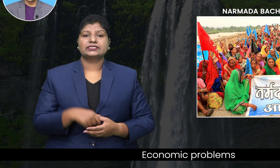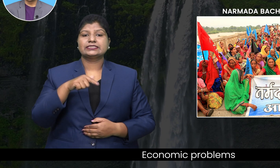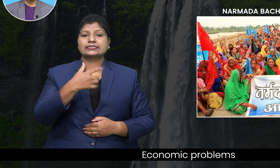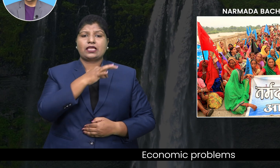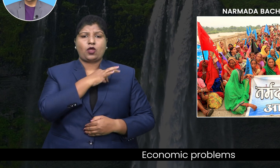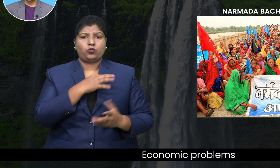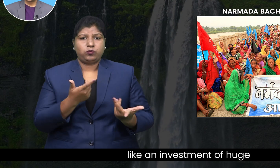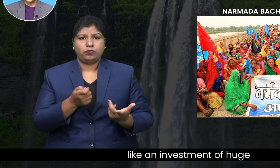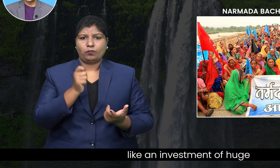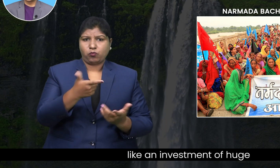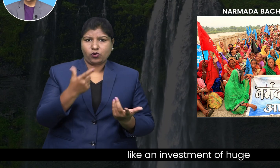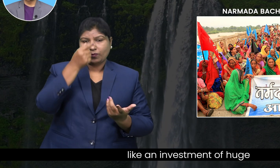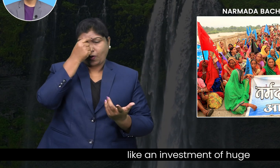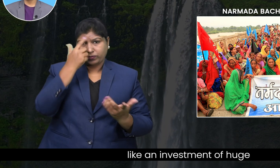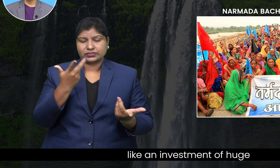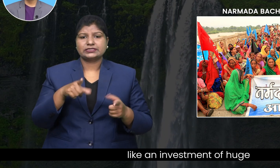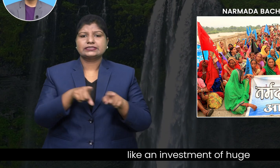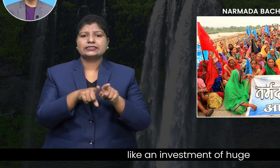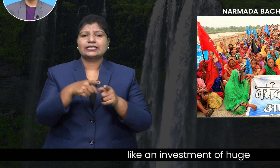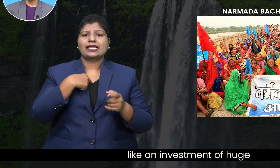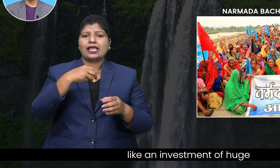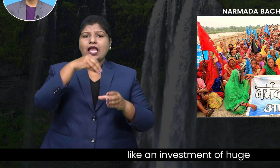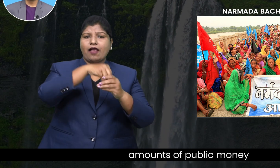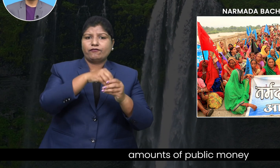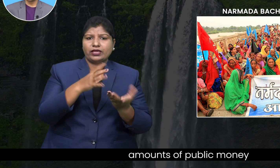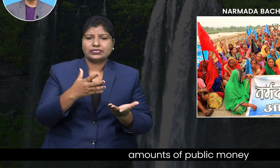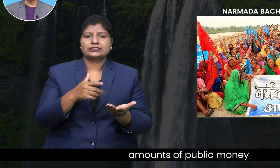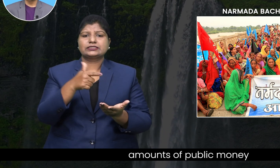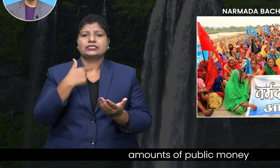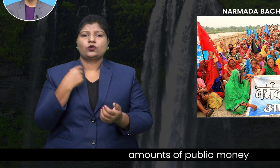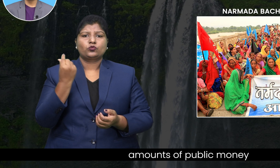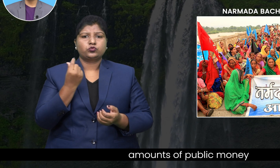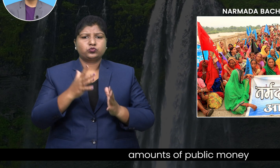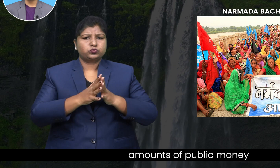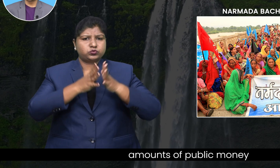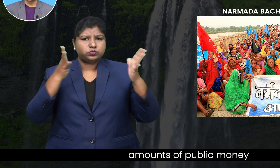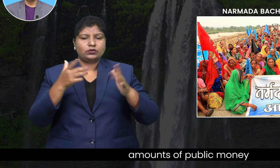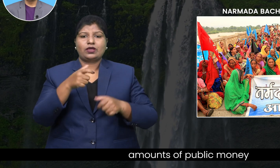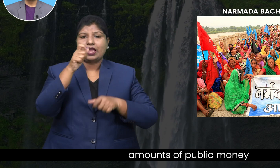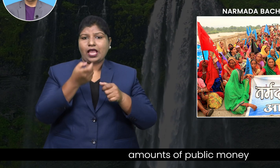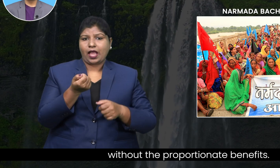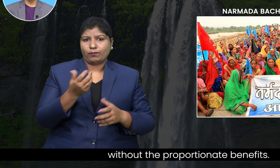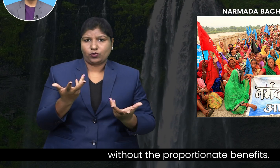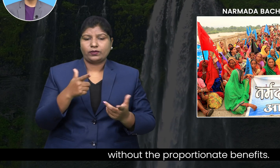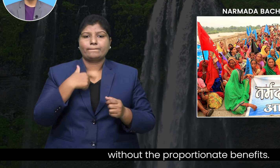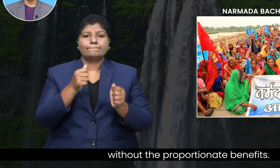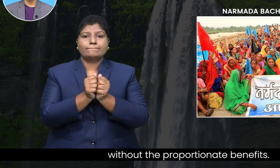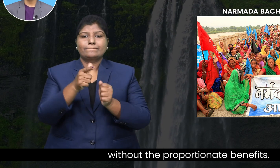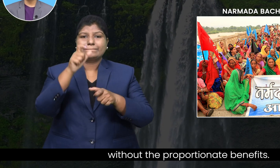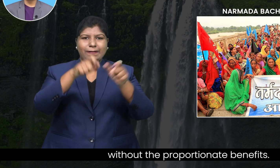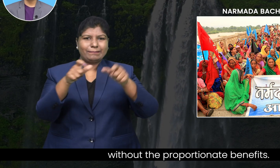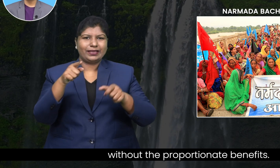Economic problems like an investment of huge amounts of public money without